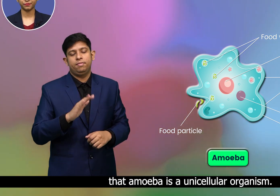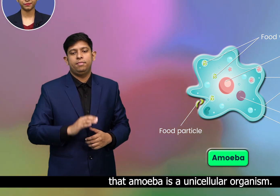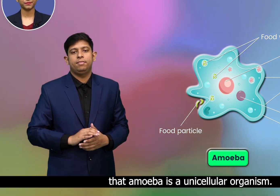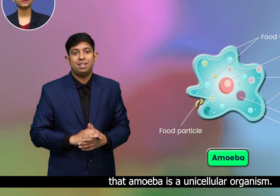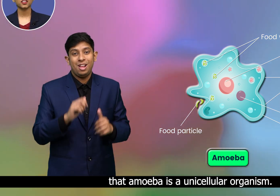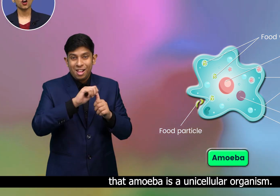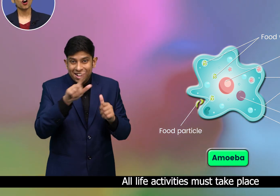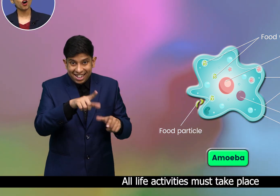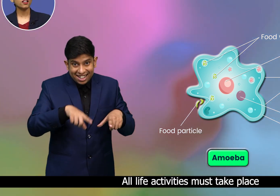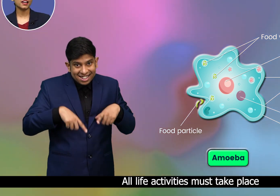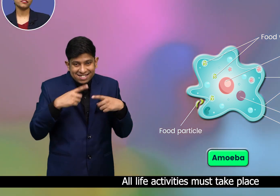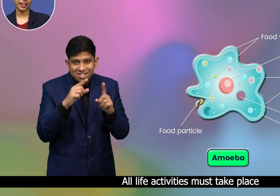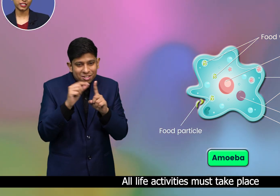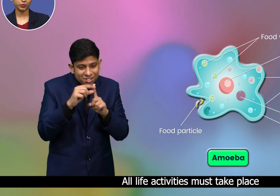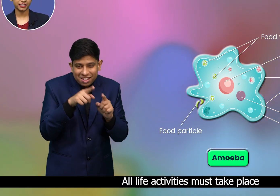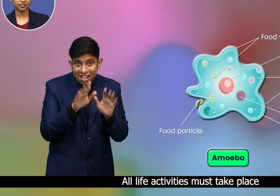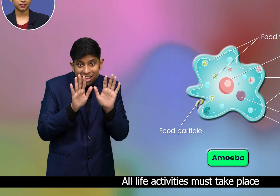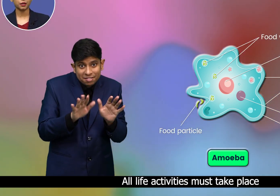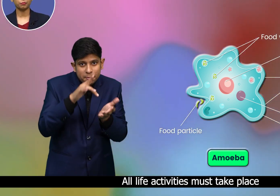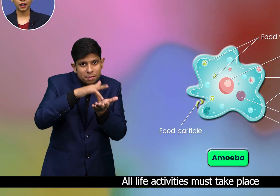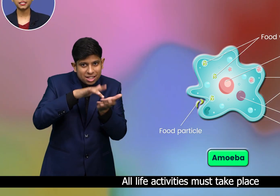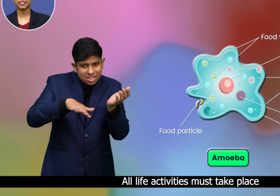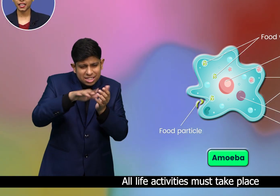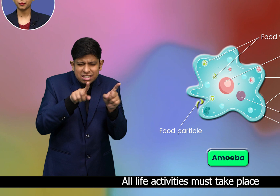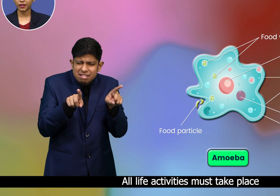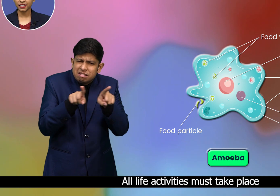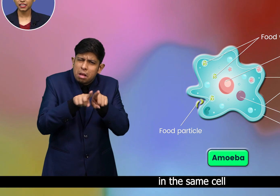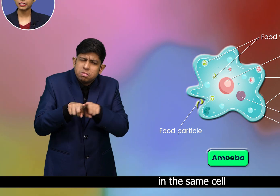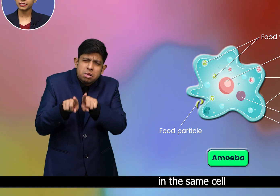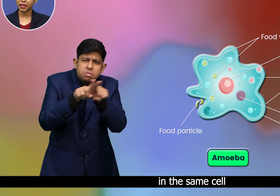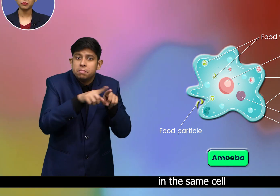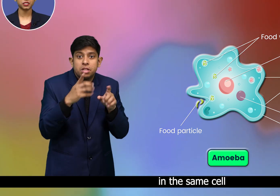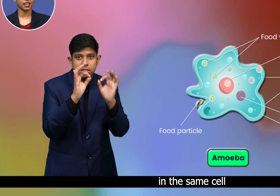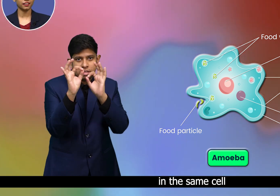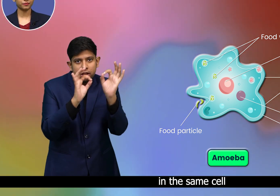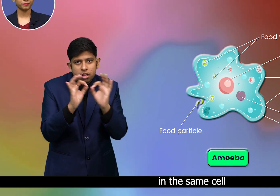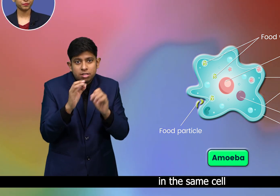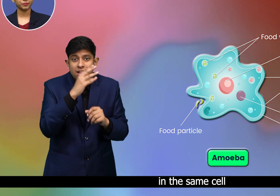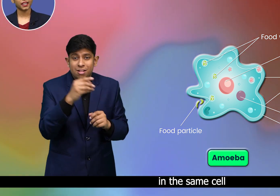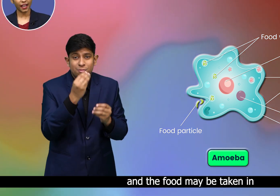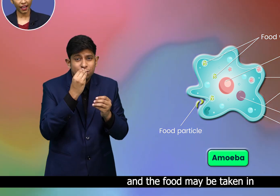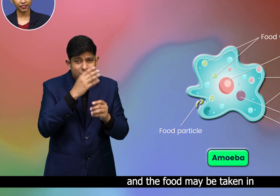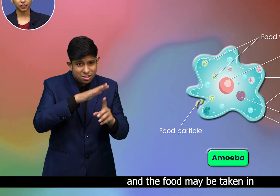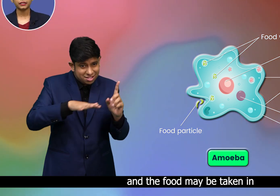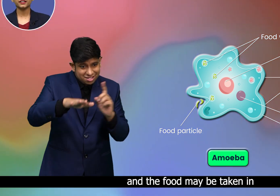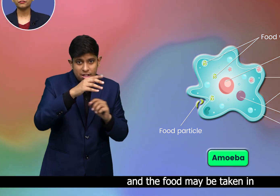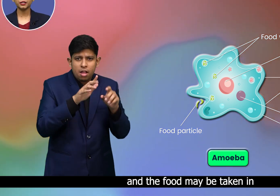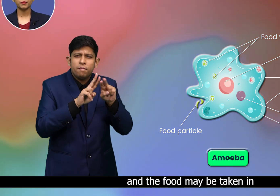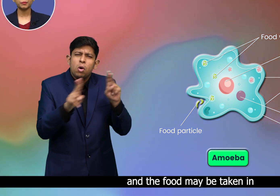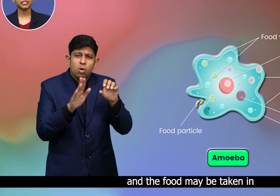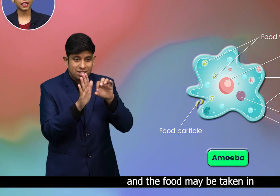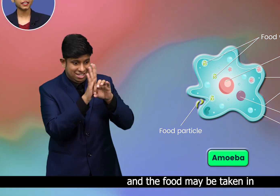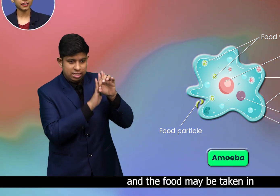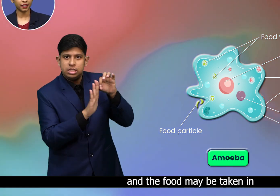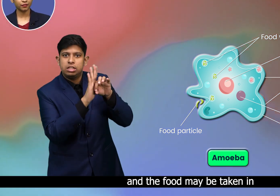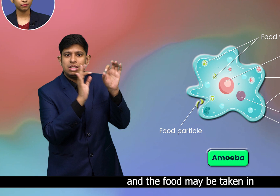organism. All life activities must take place in the same cell, and the food may